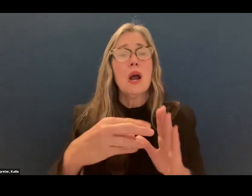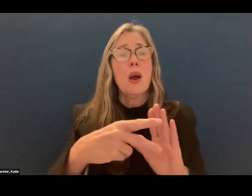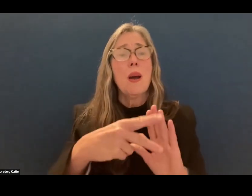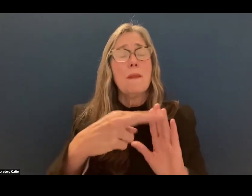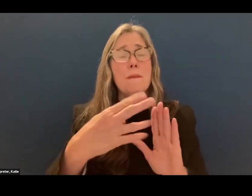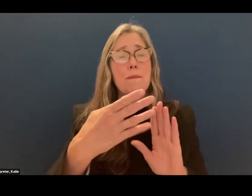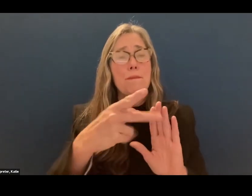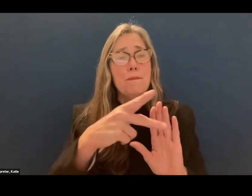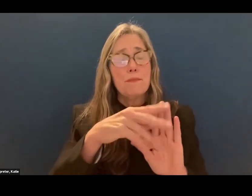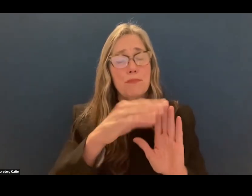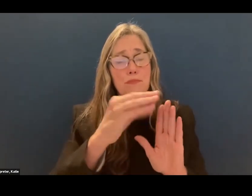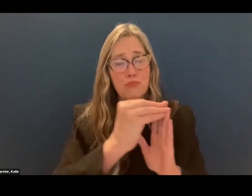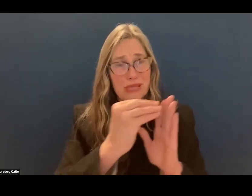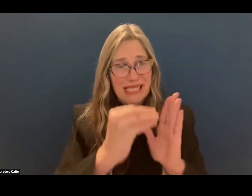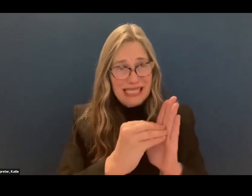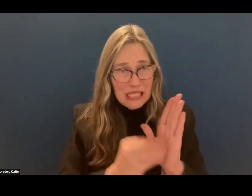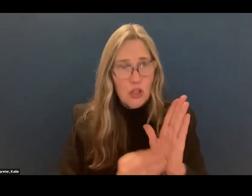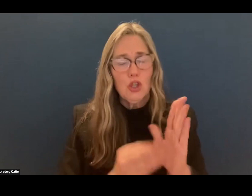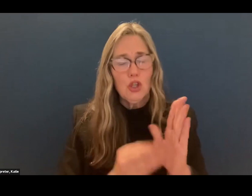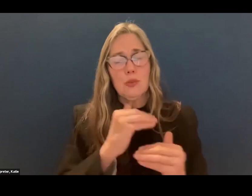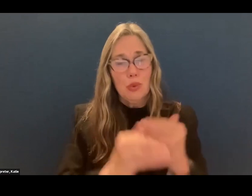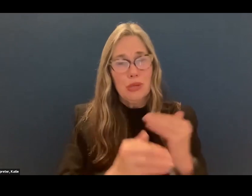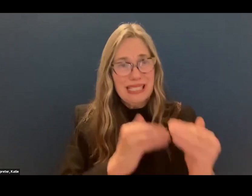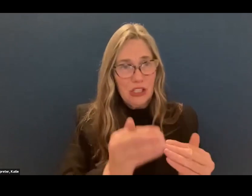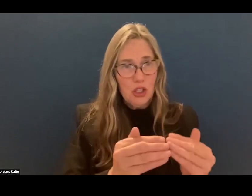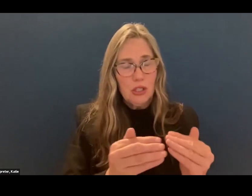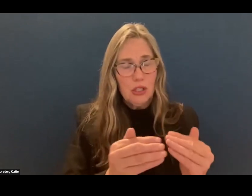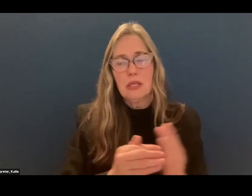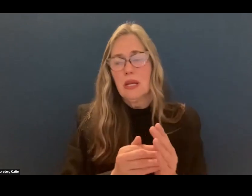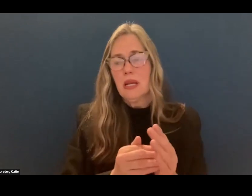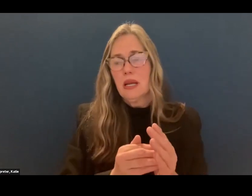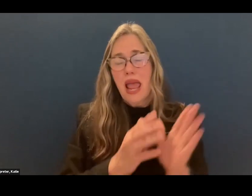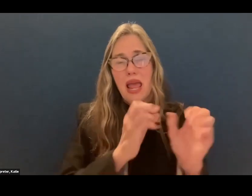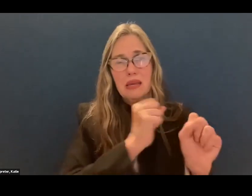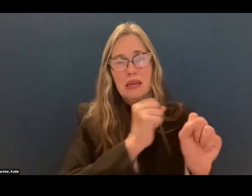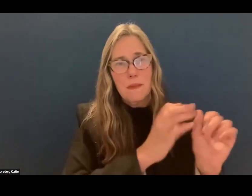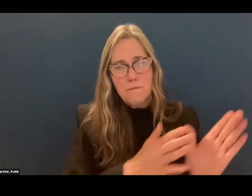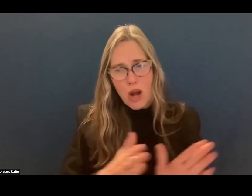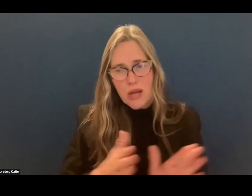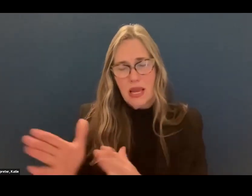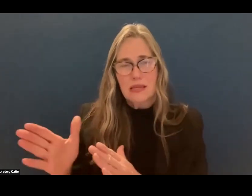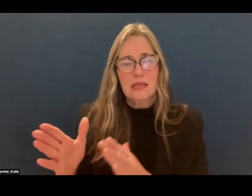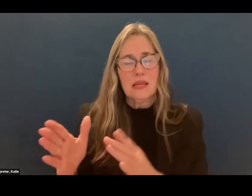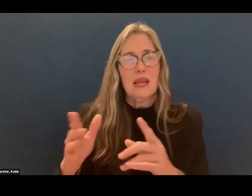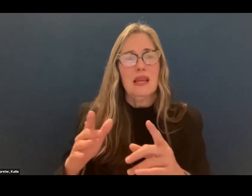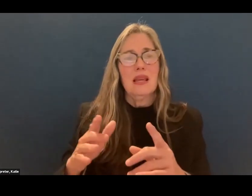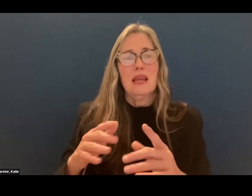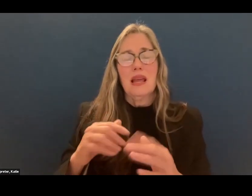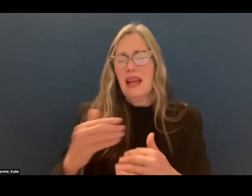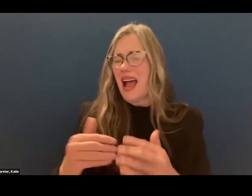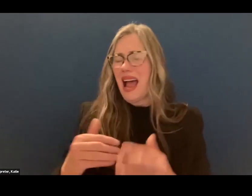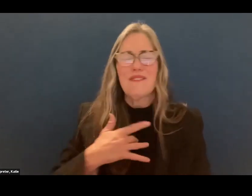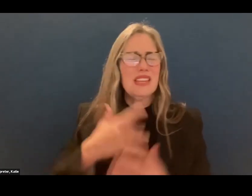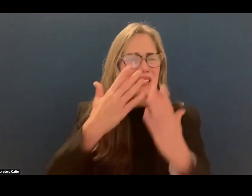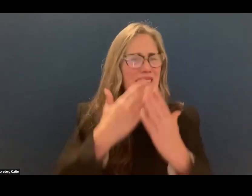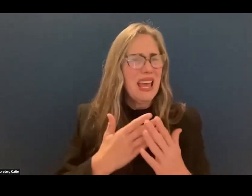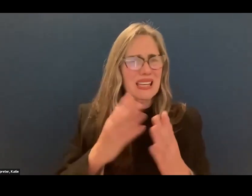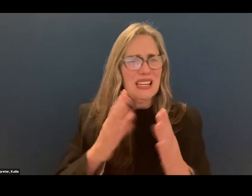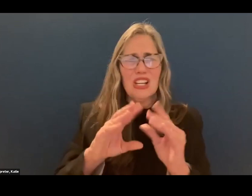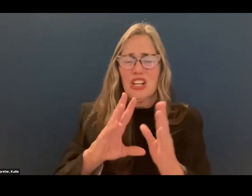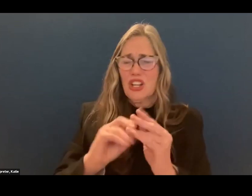I continue to be so sad that these children are still feeling not safe, not